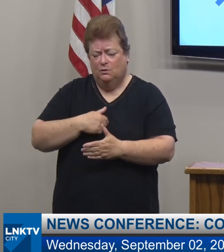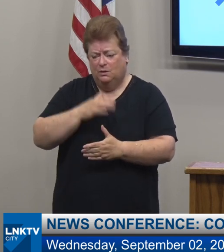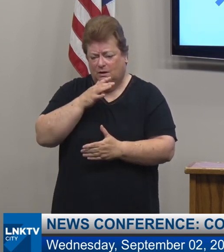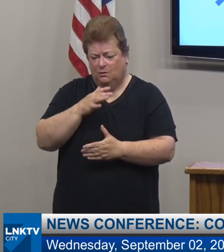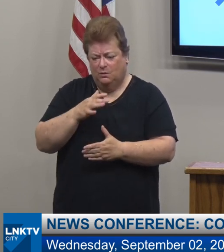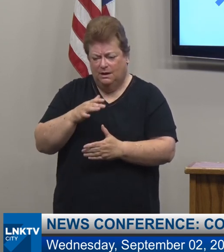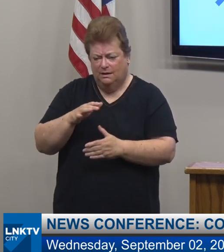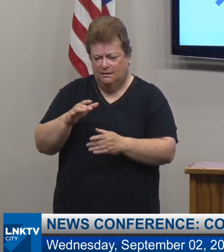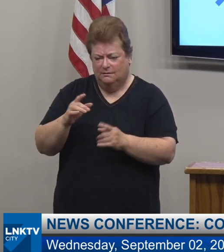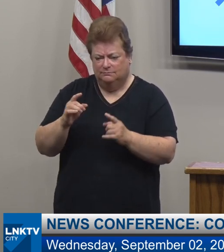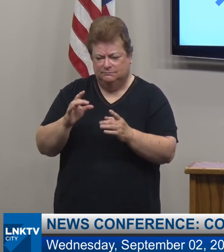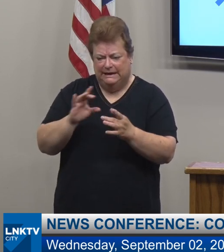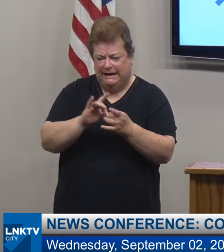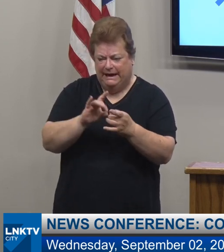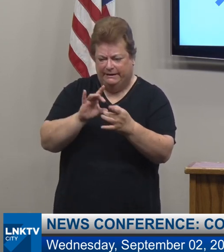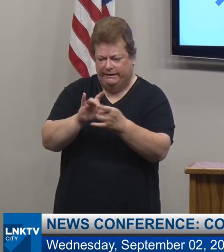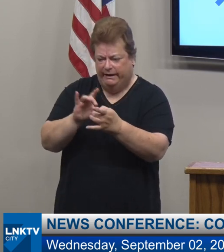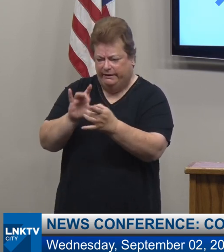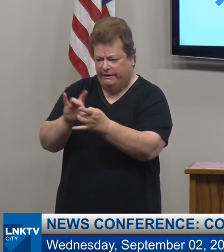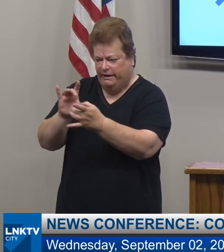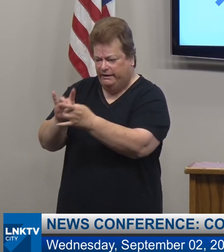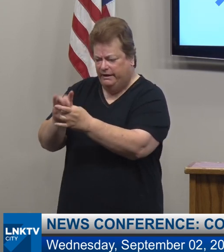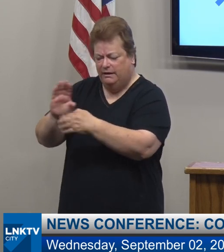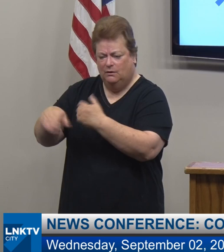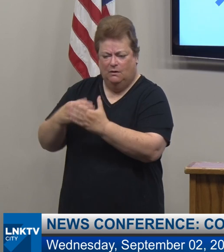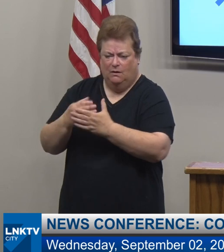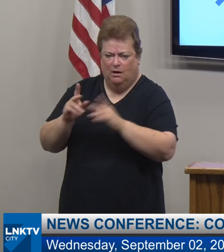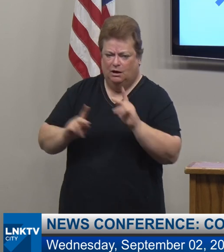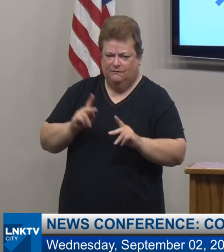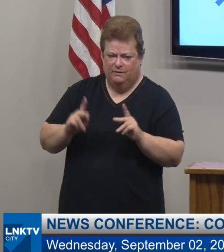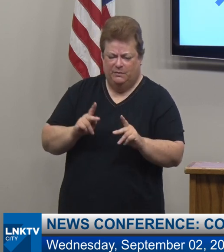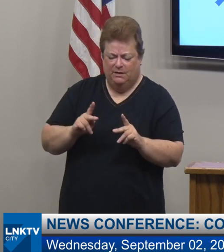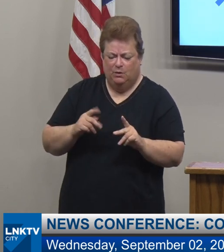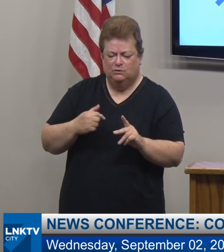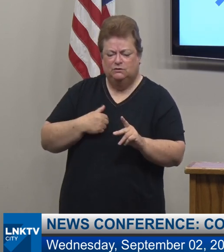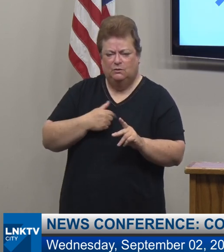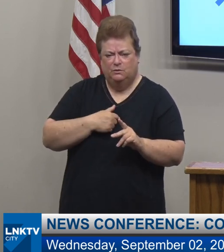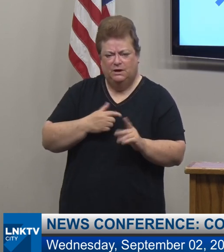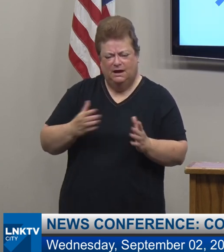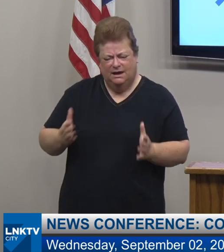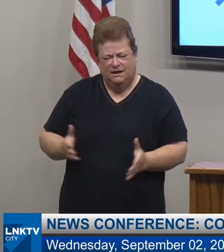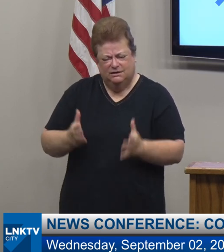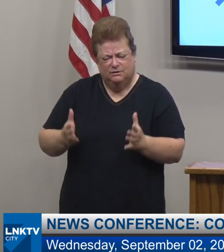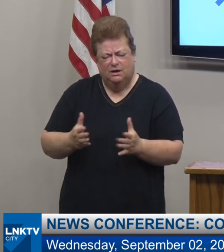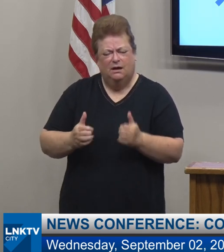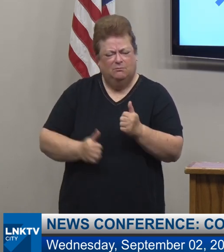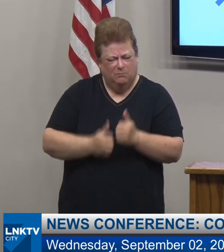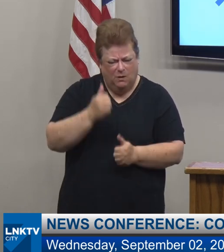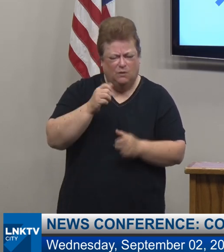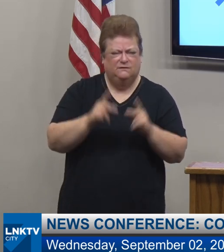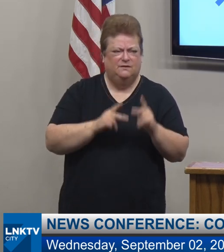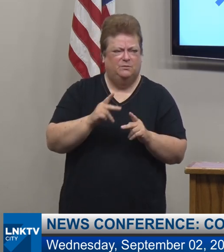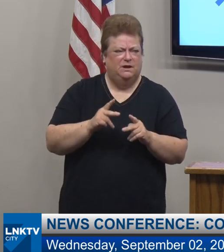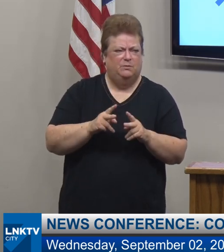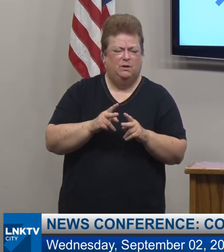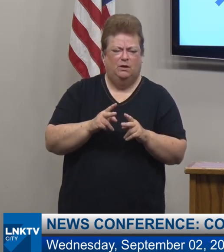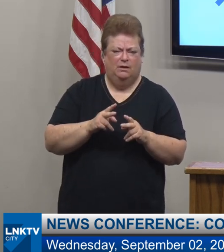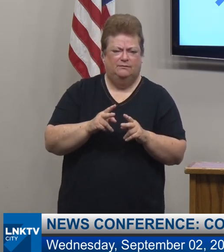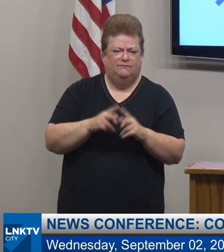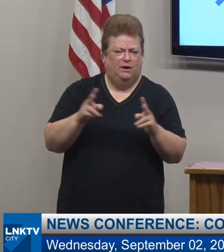these individuals together. So we encourage people. The majority of people are really open